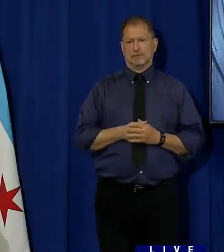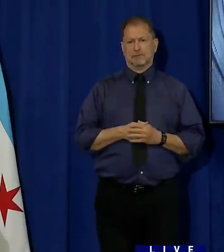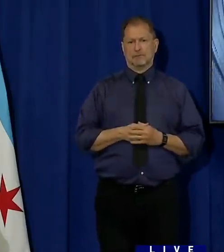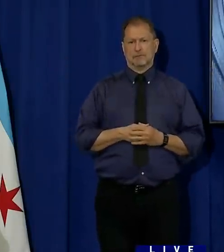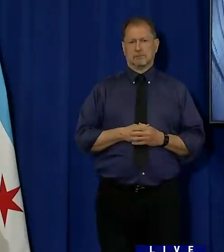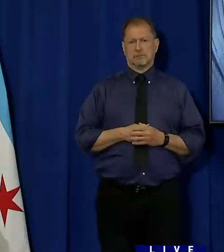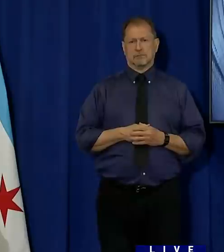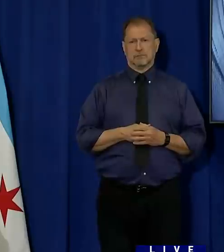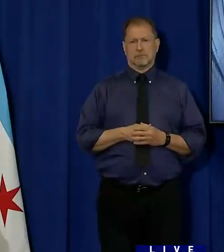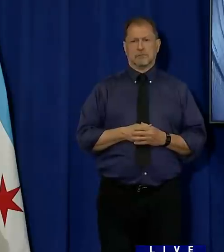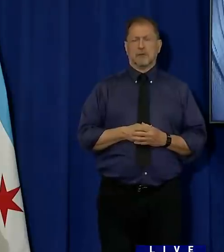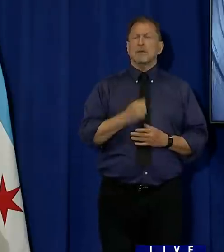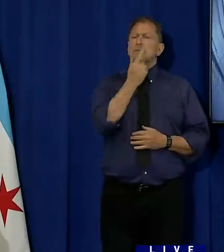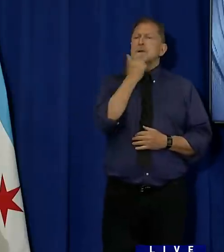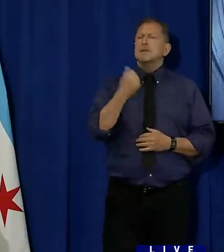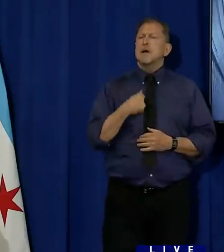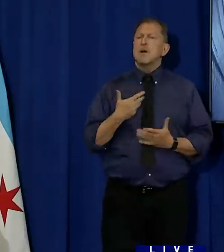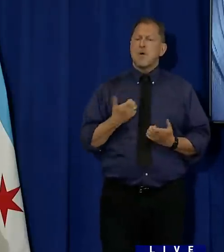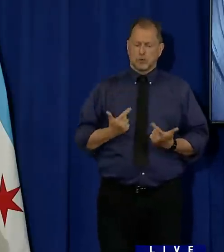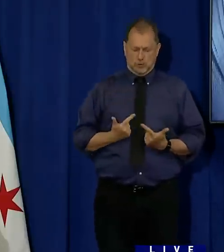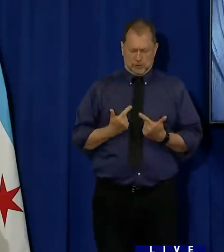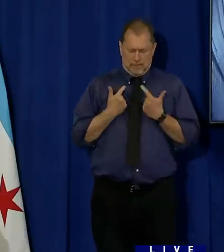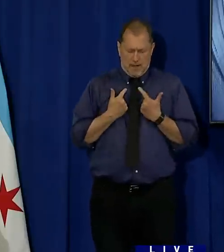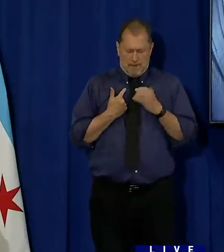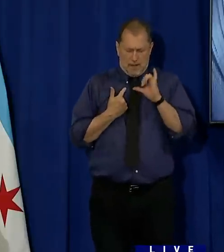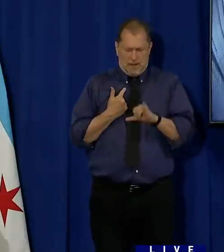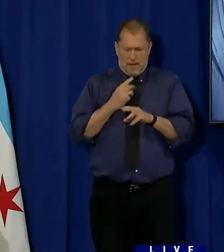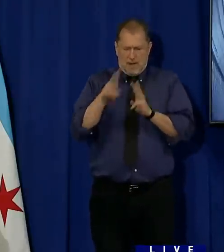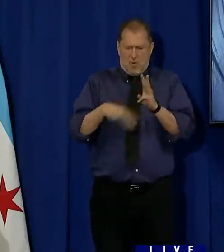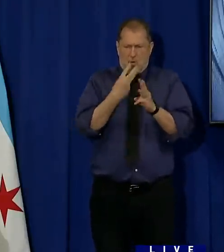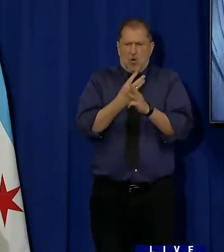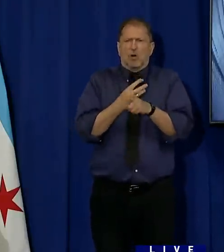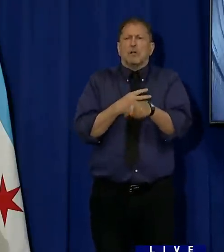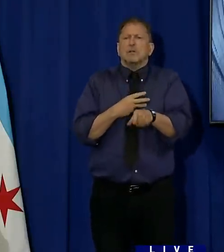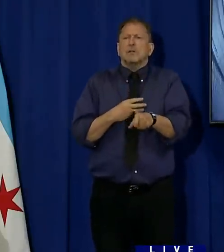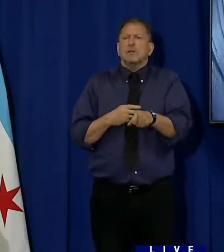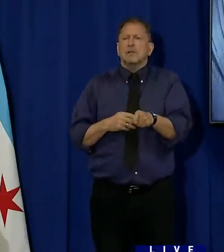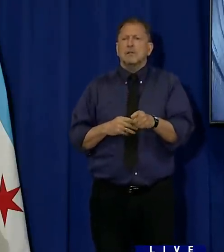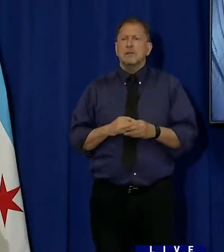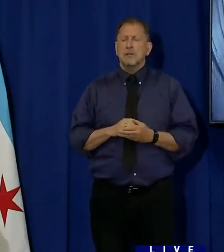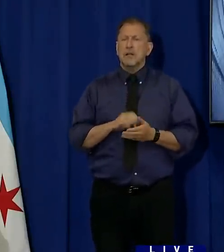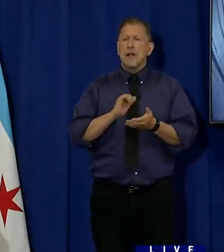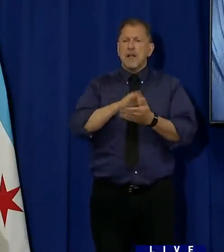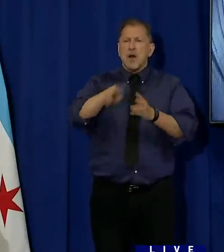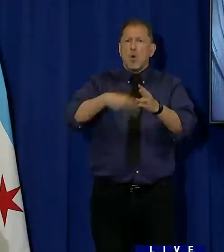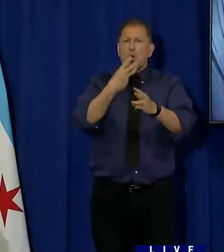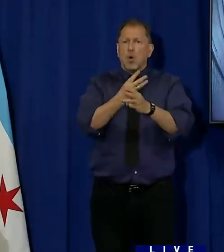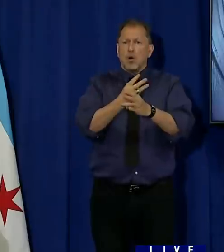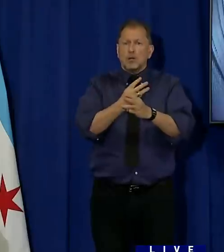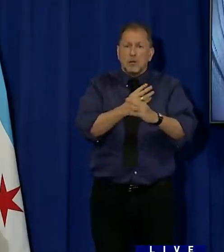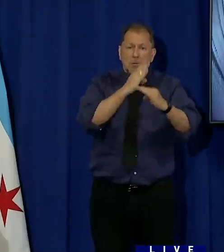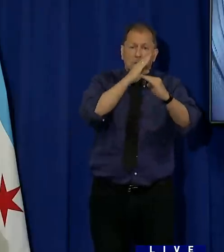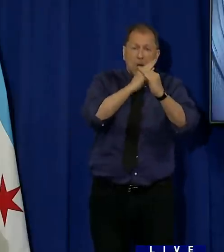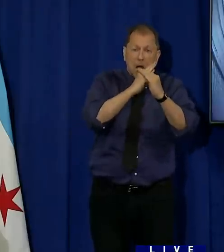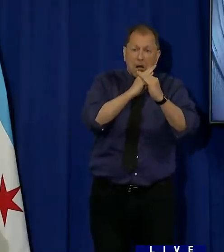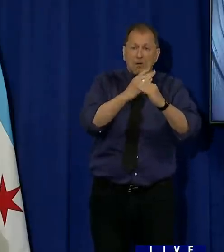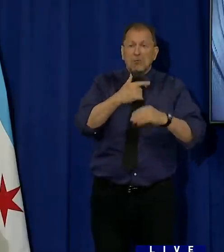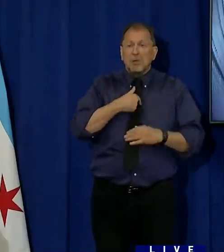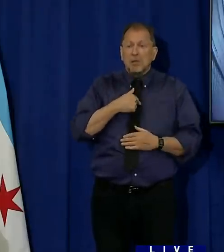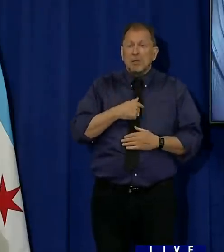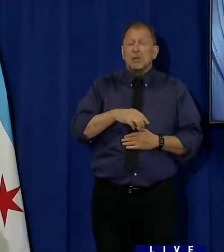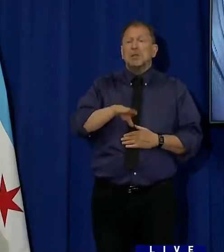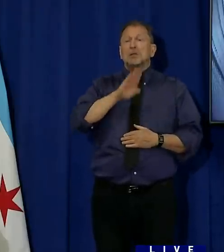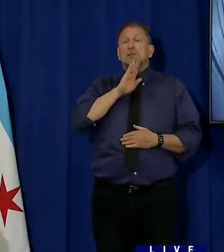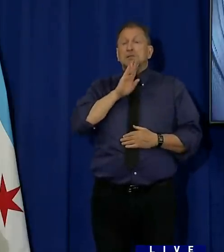To survive in a world that was built to throw flaming roadblocks in our way as black people.